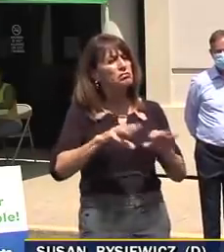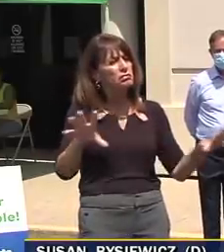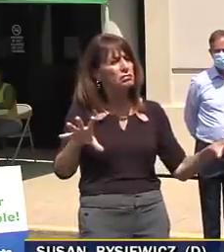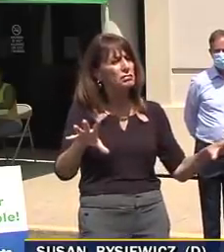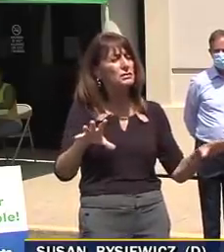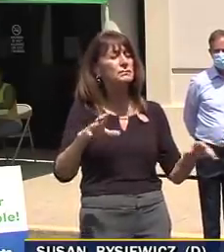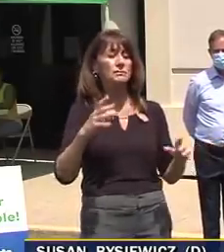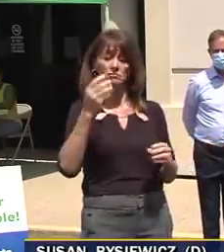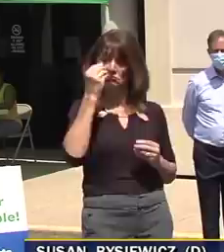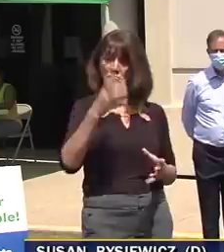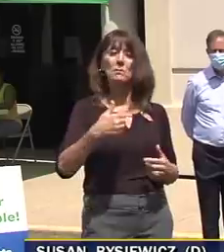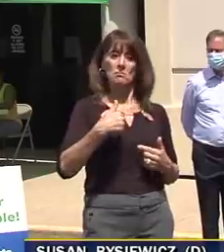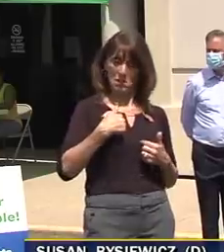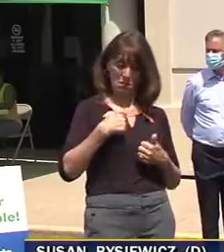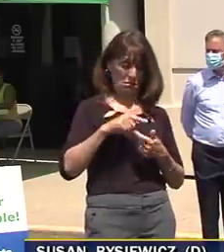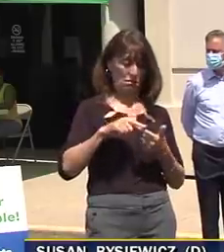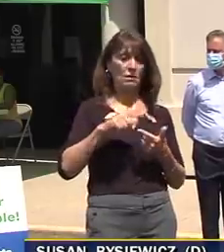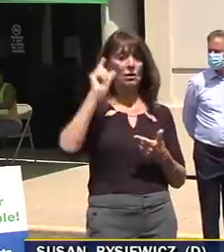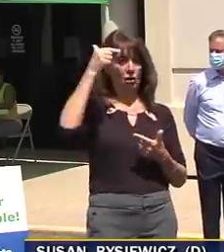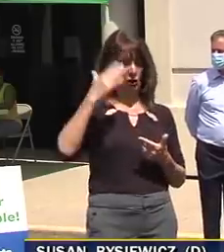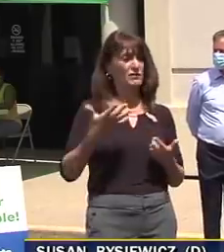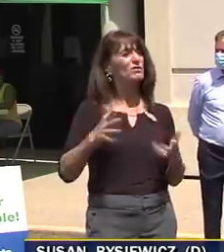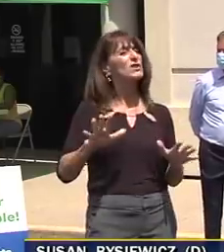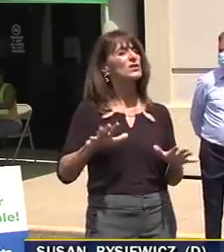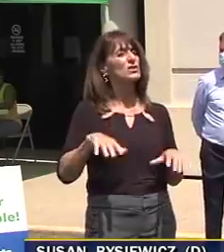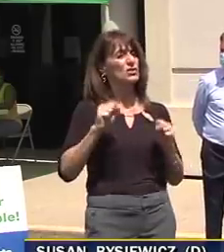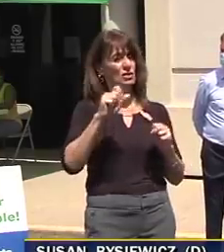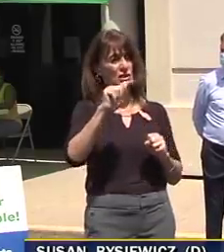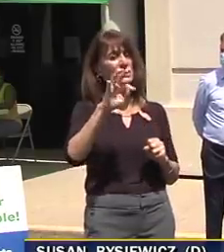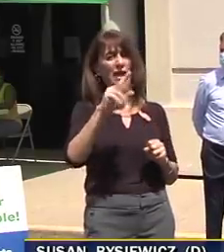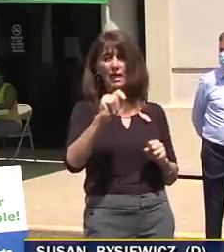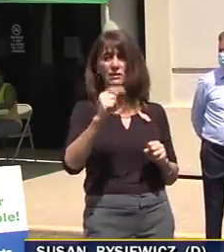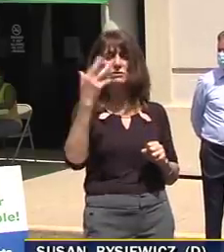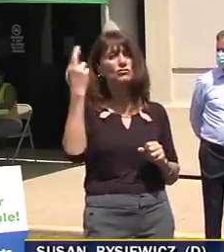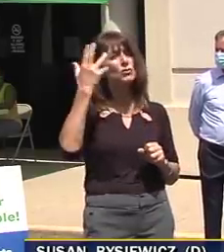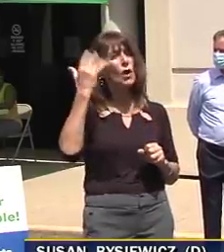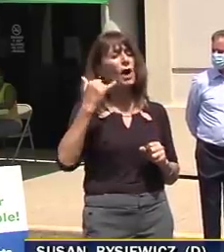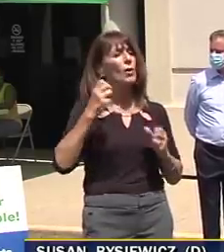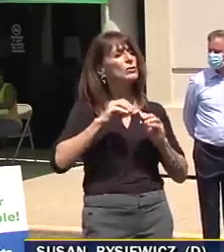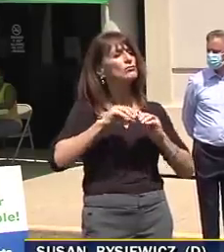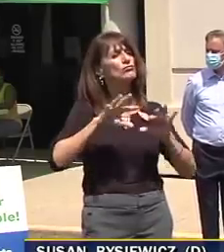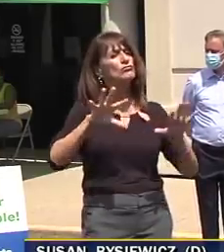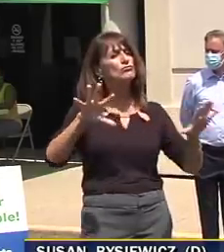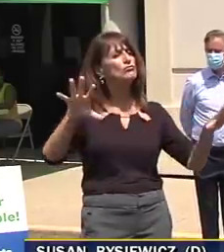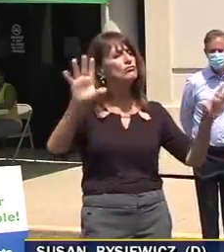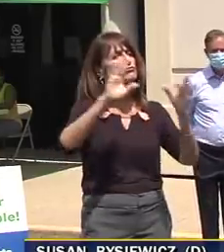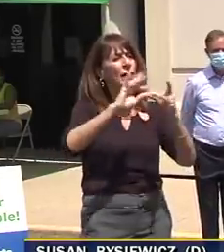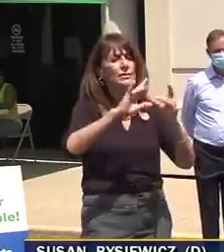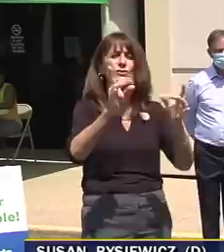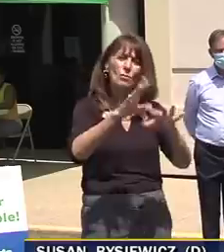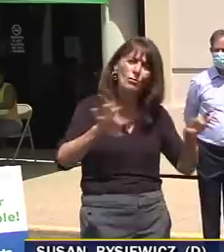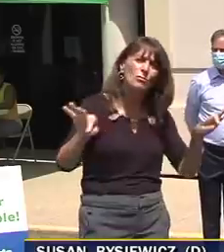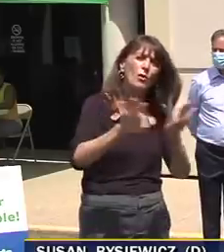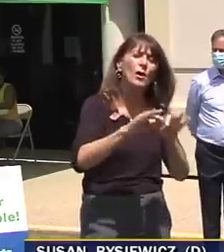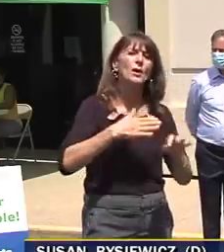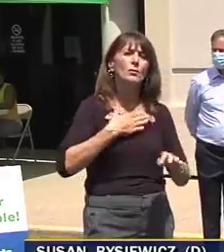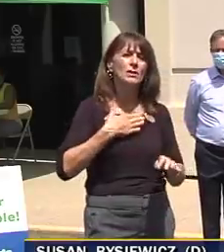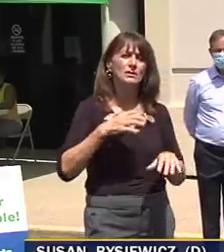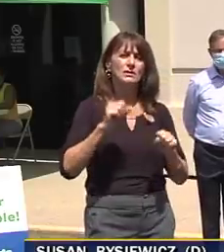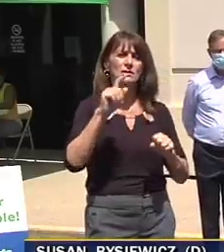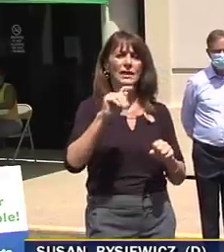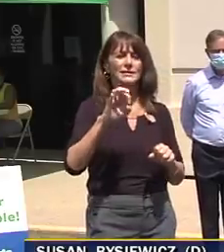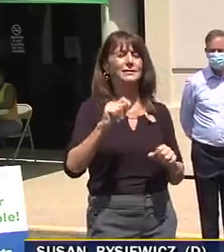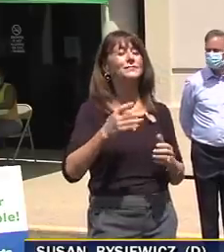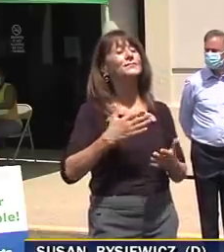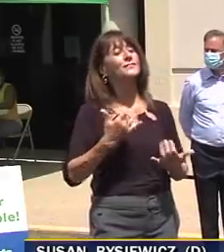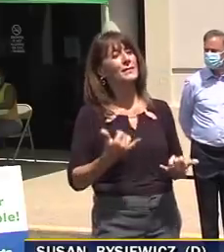and I have both been tested to get the message out to everyone. And with that, it's my